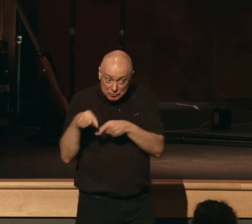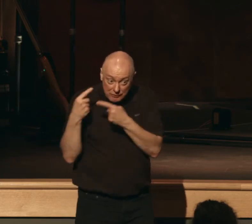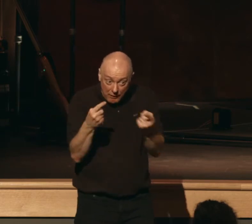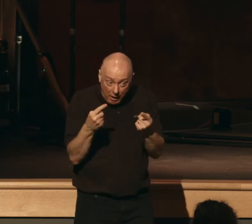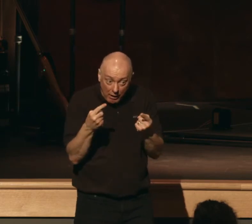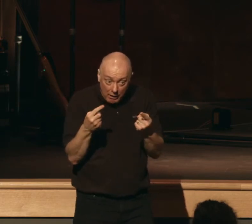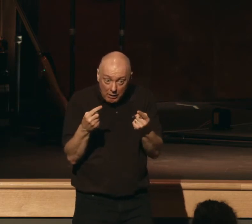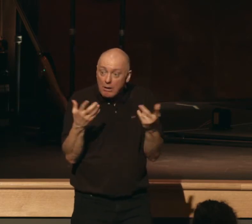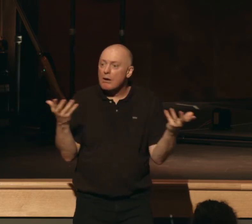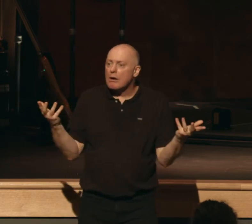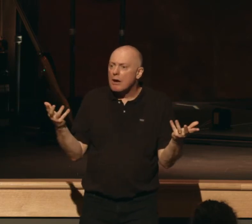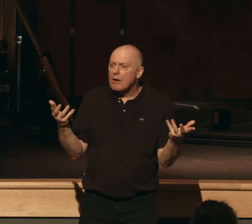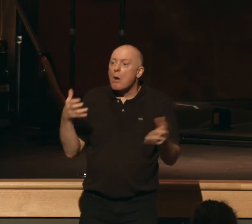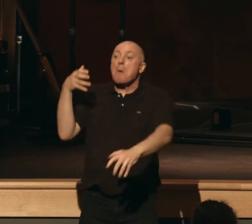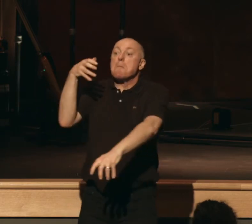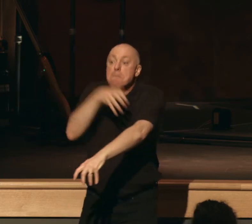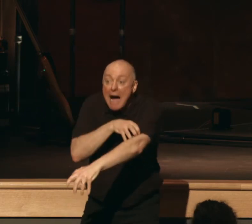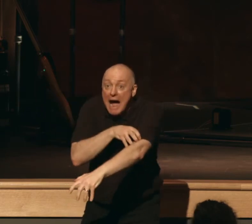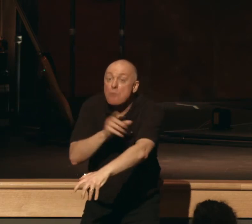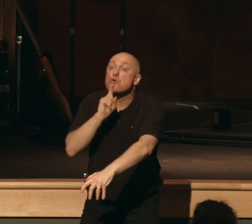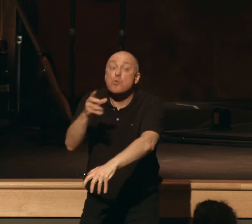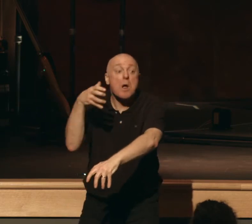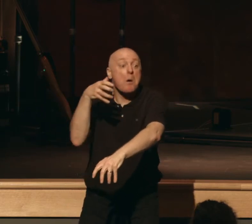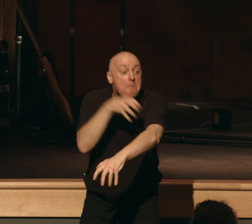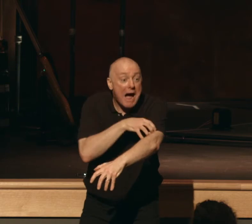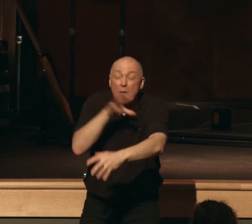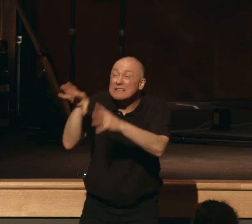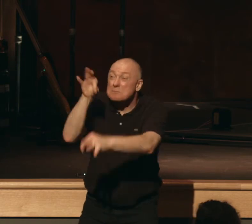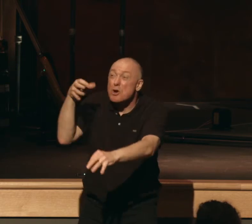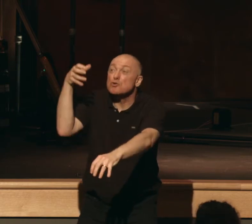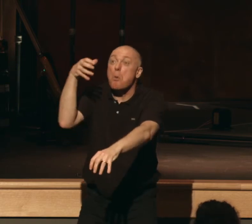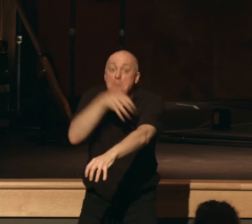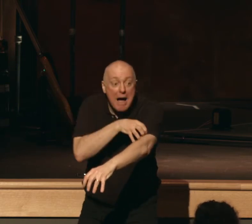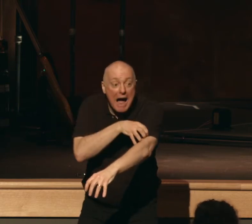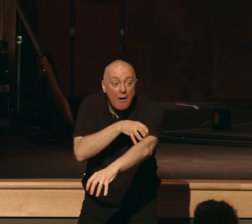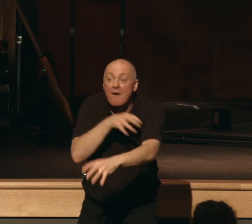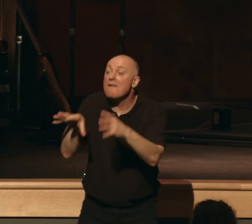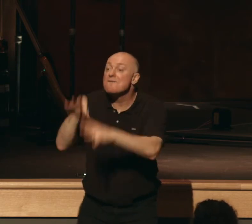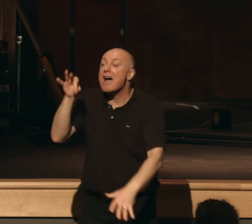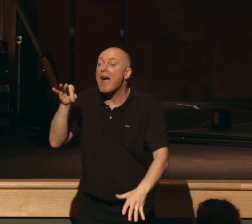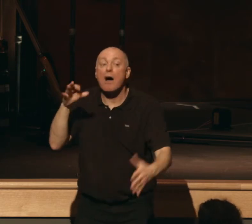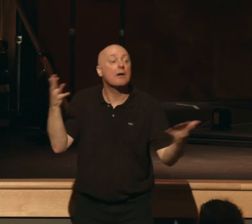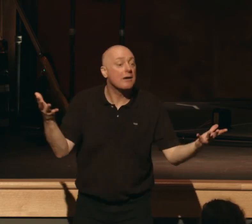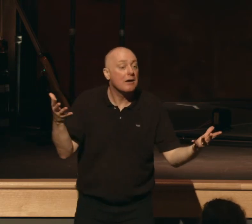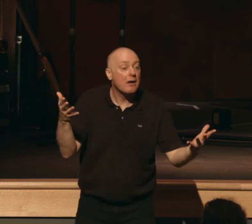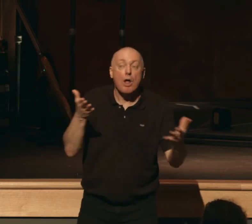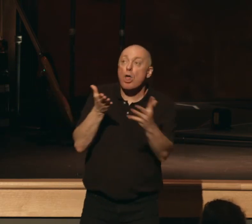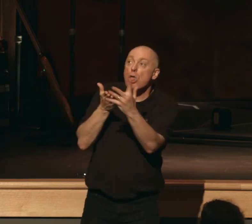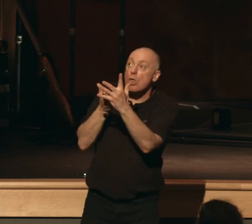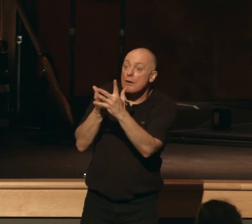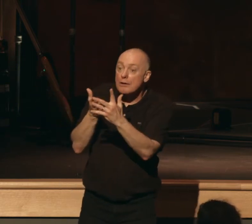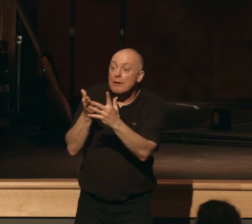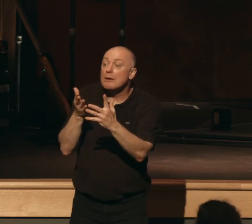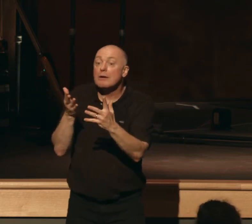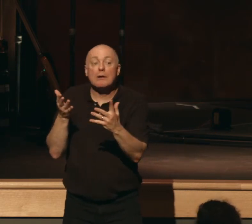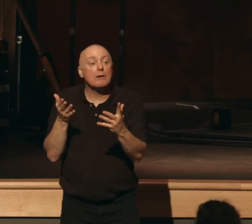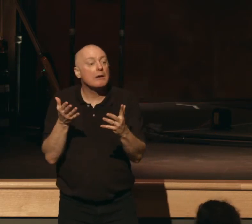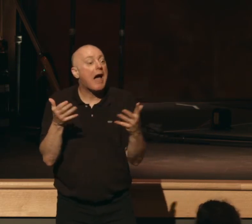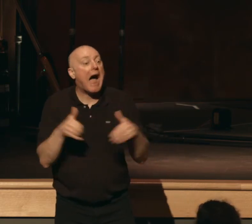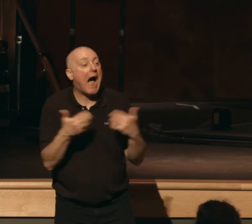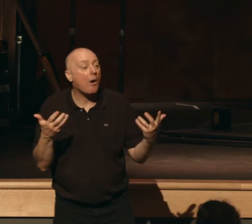steps. Here's the path. Power, real power, spiritual power is found through the means of power, which